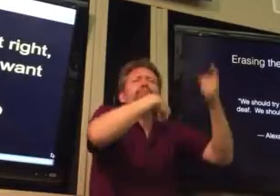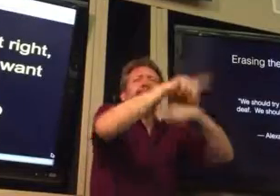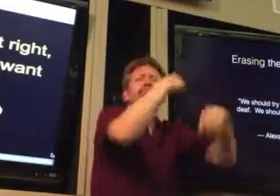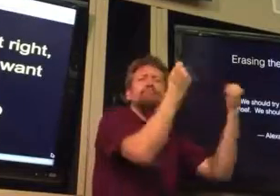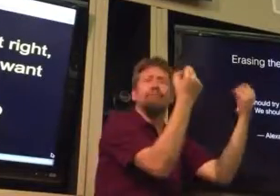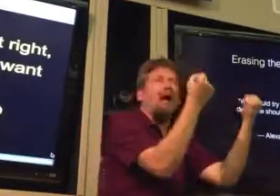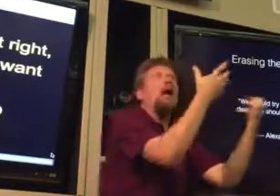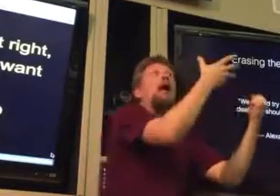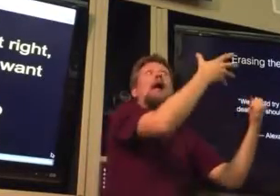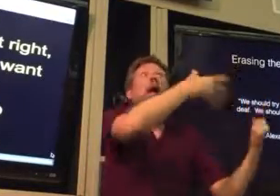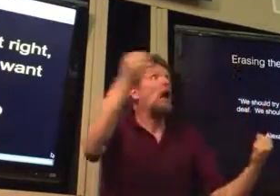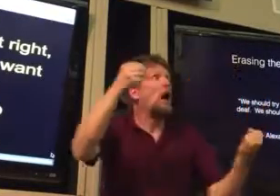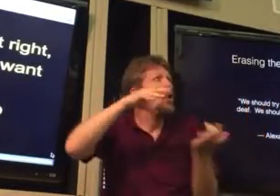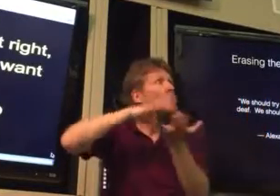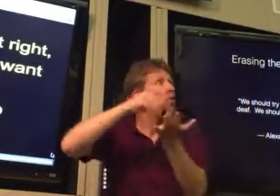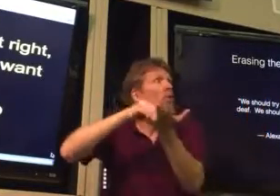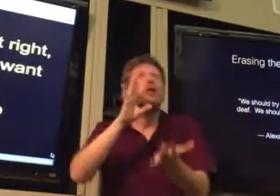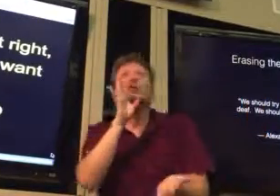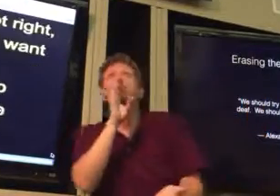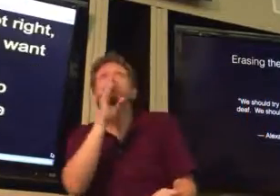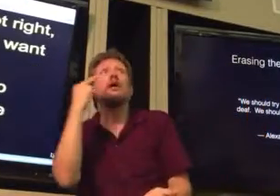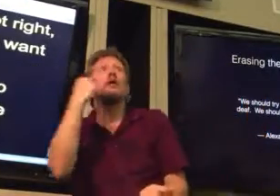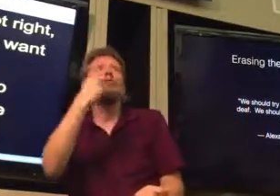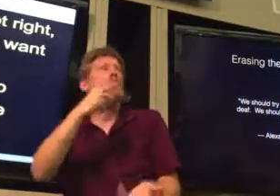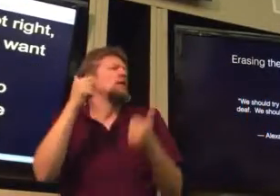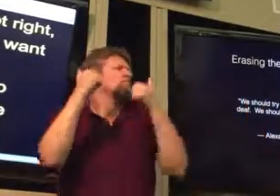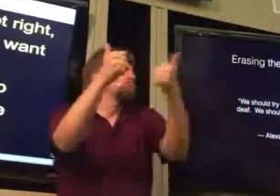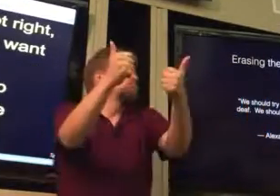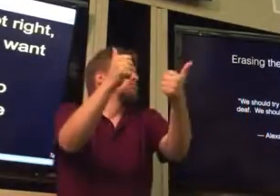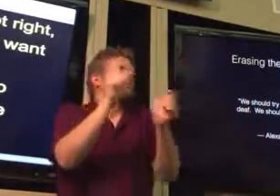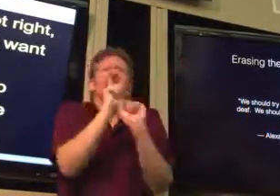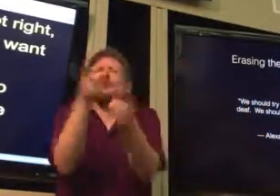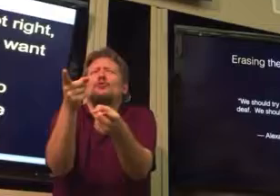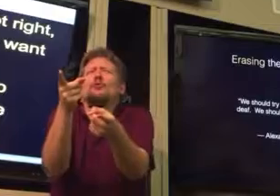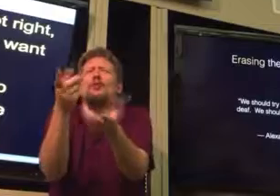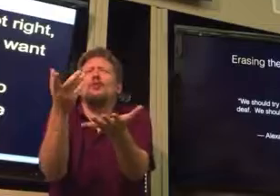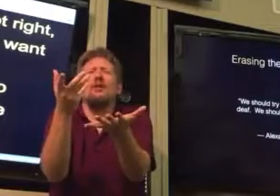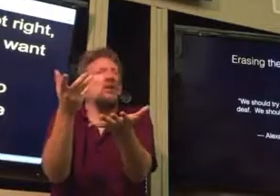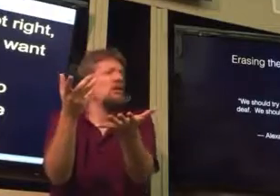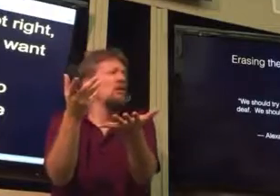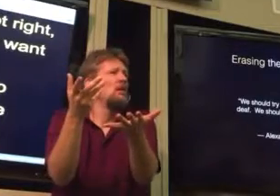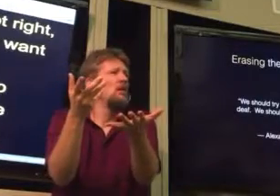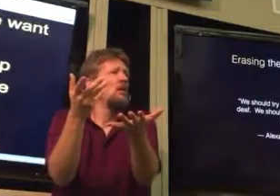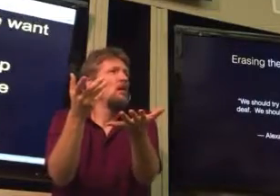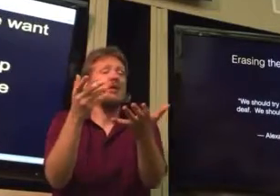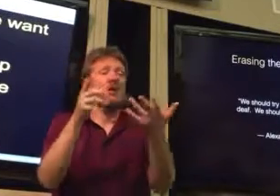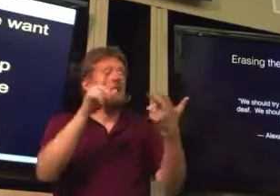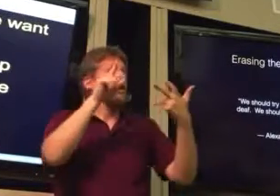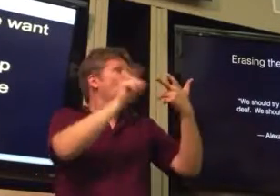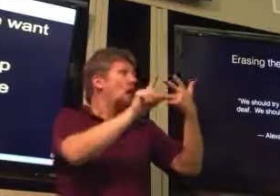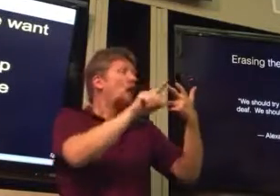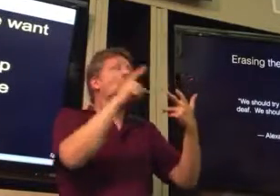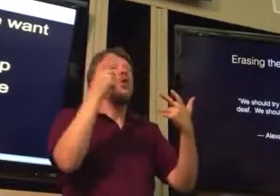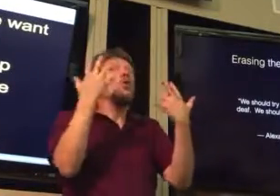to have a full, accessible visual language. And if they want to learn how to speak and lip read, that's completely